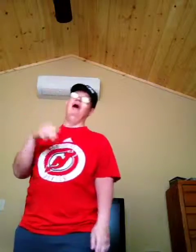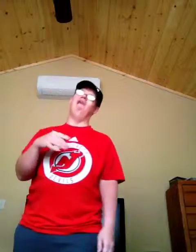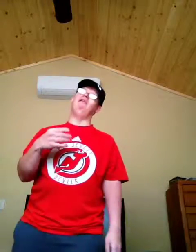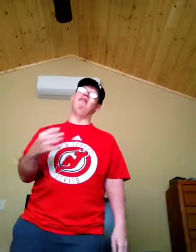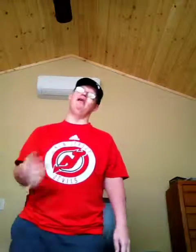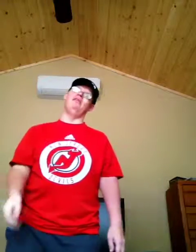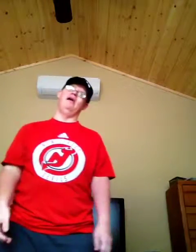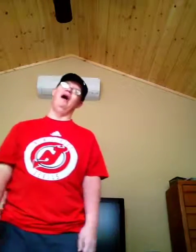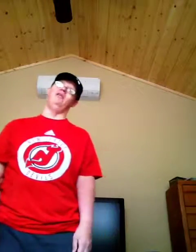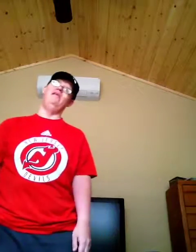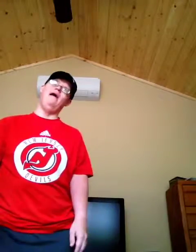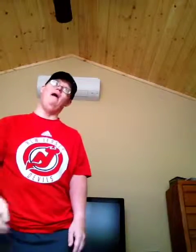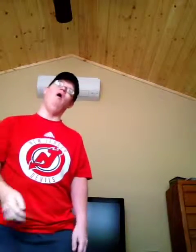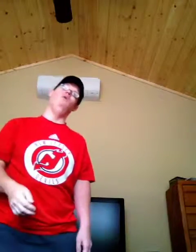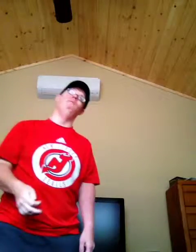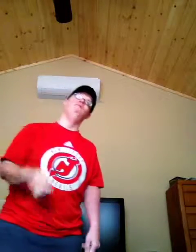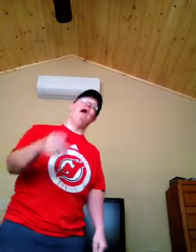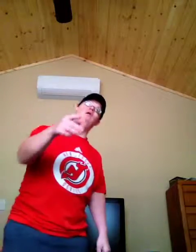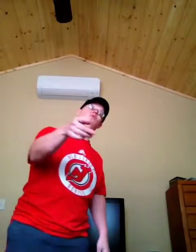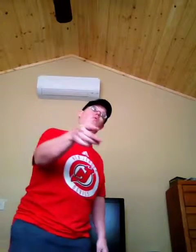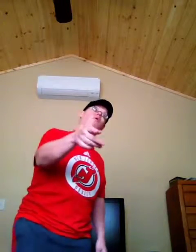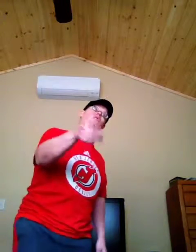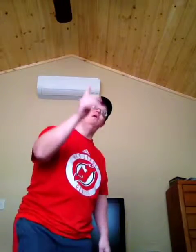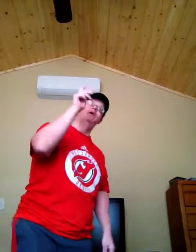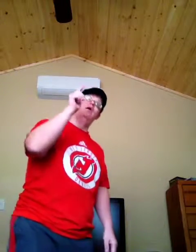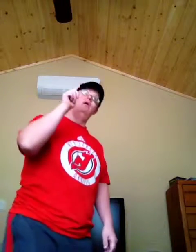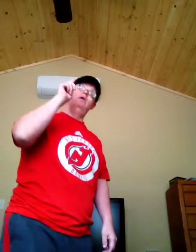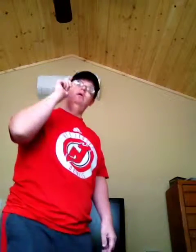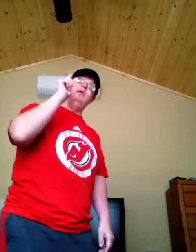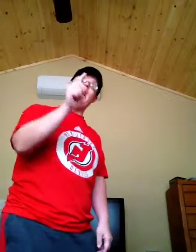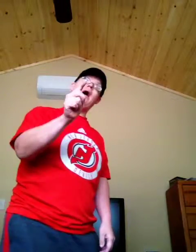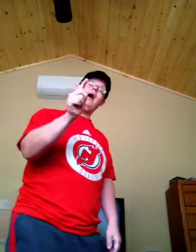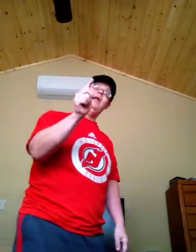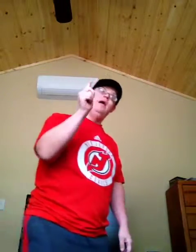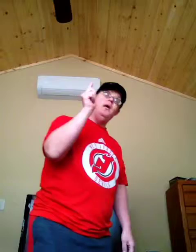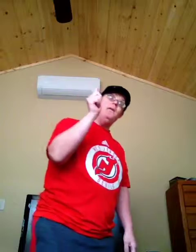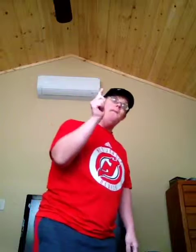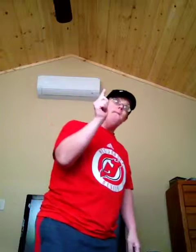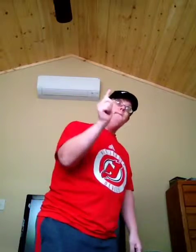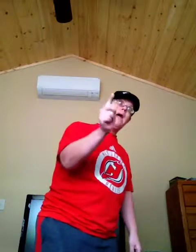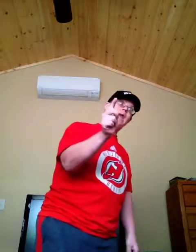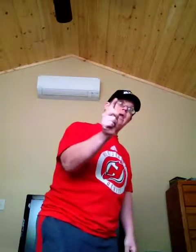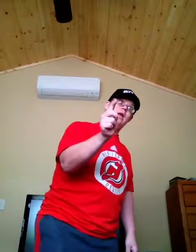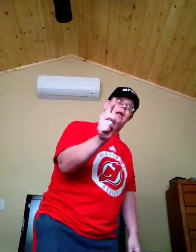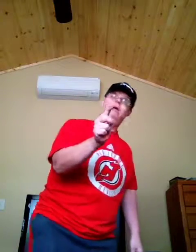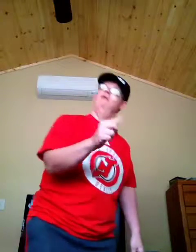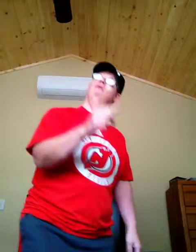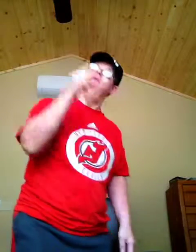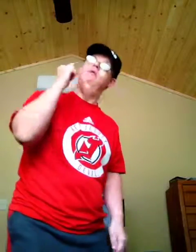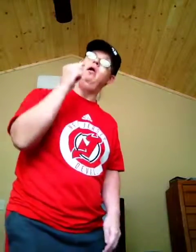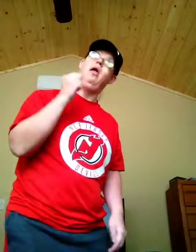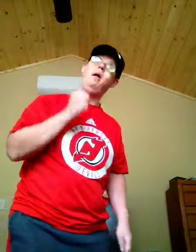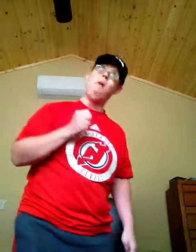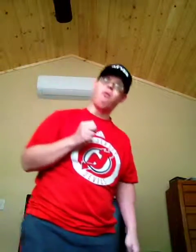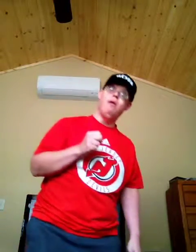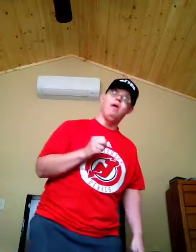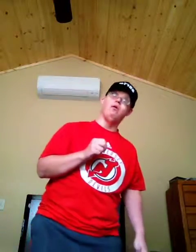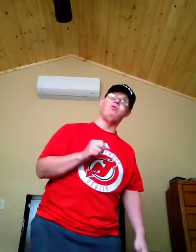I forgot the guy's name. Oh, I know who it was. Don Mattingly. He came up to me and goes,